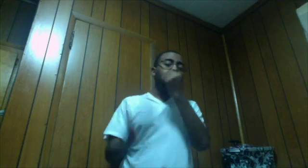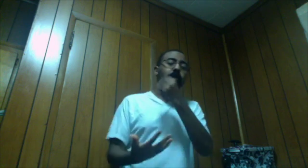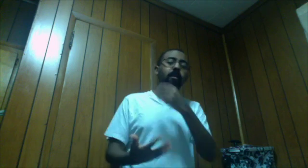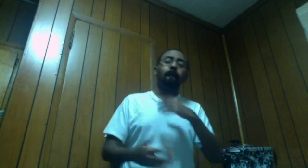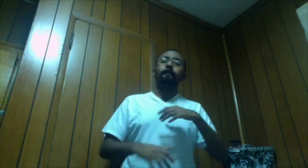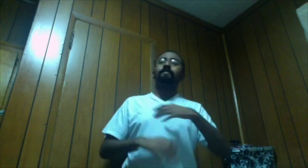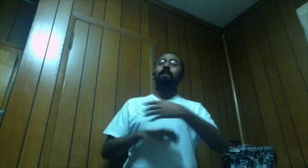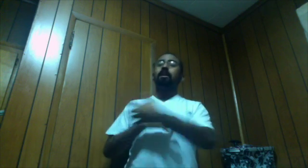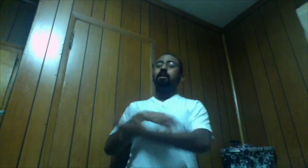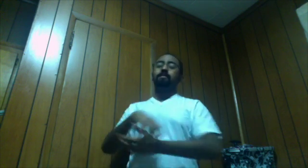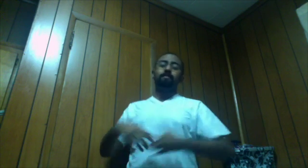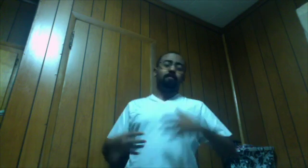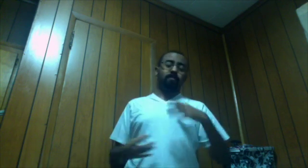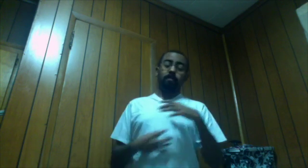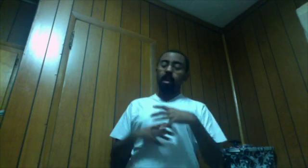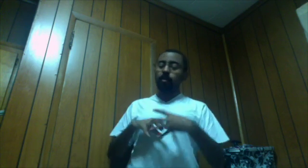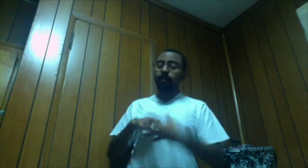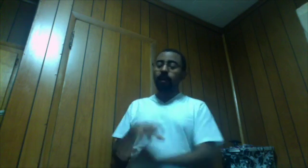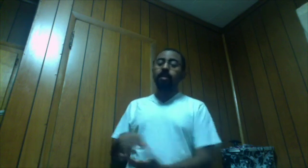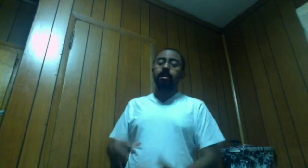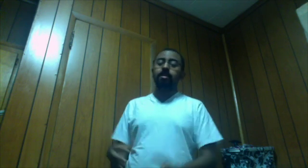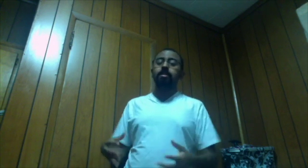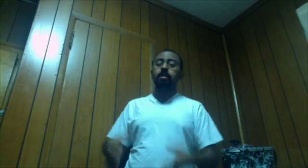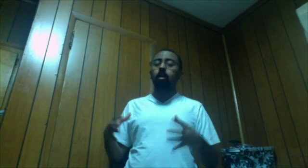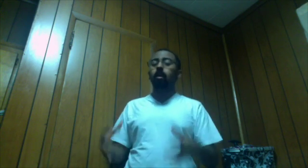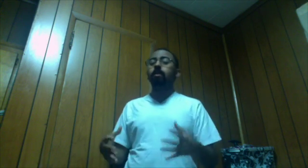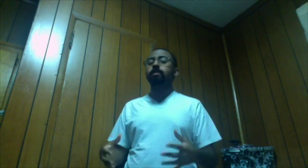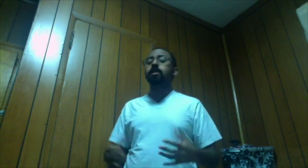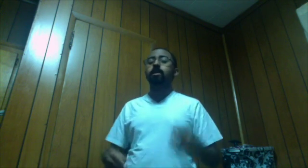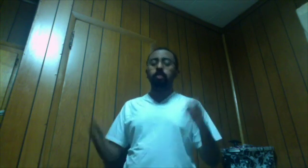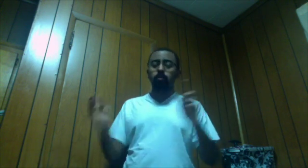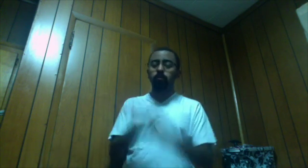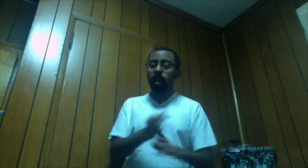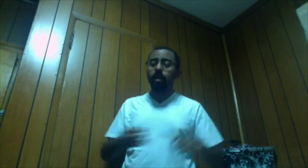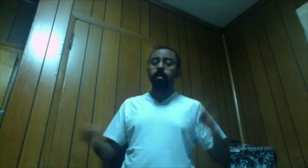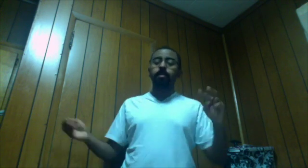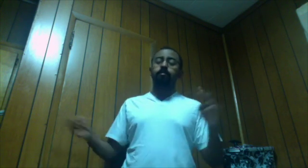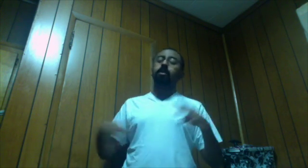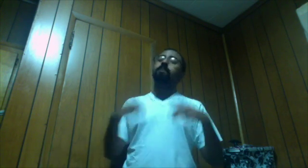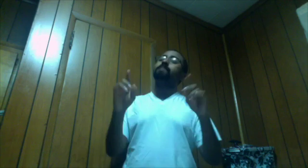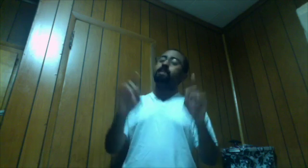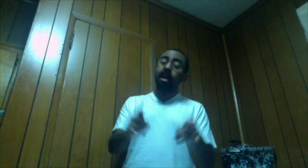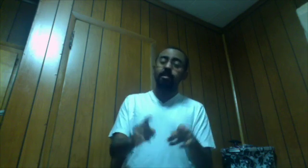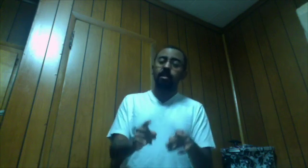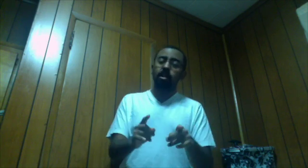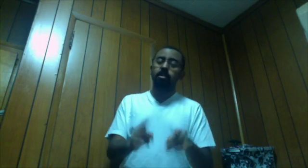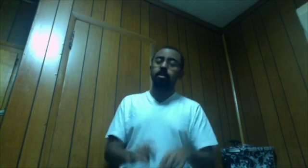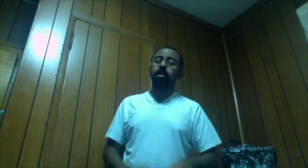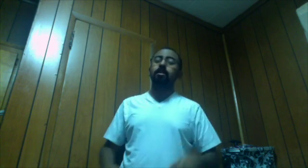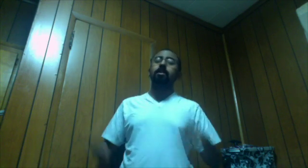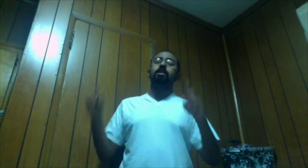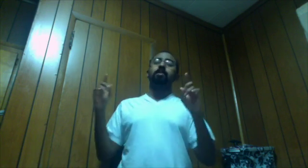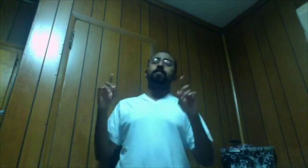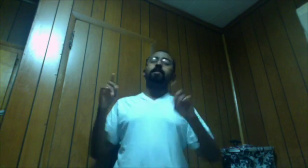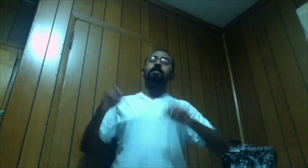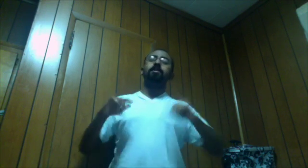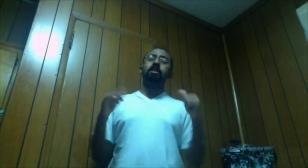weird. And we finally get to see all of the kings. Besides the colorless king, we get to see all of